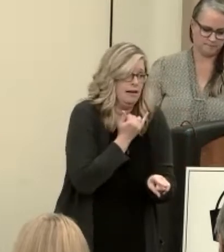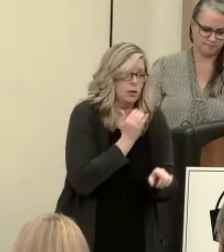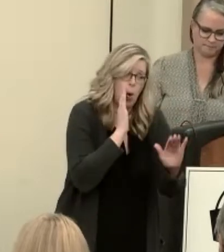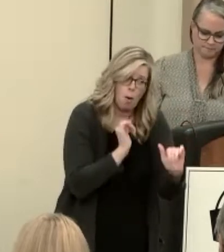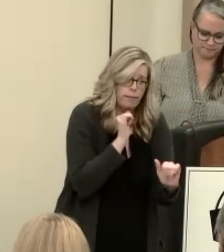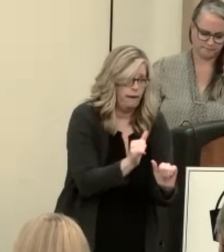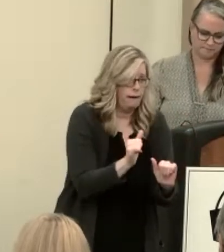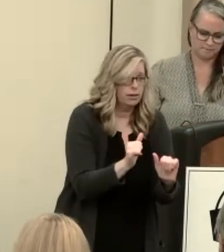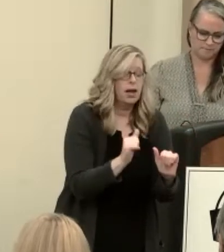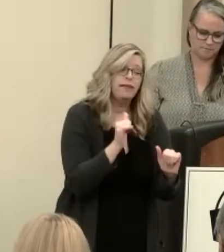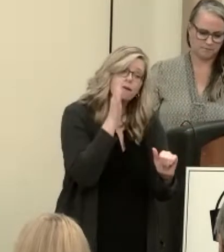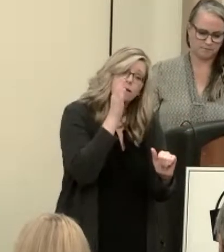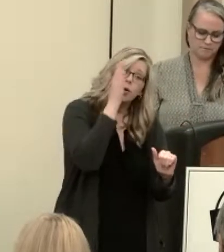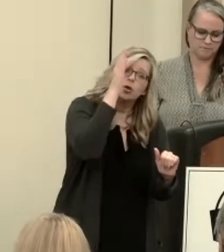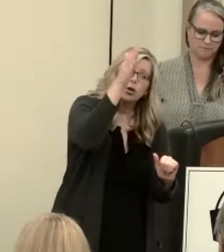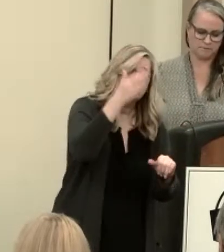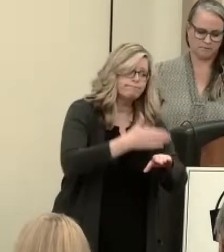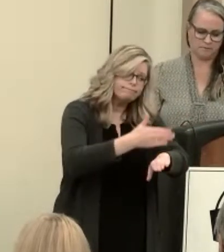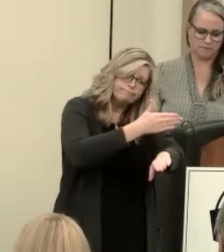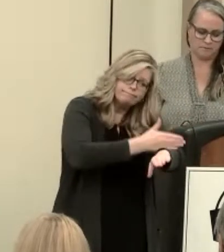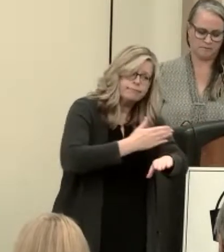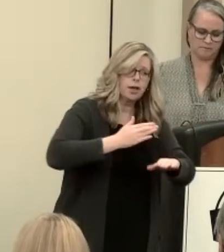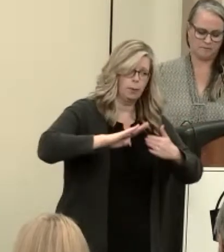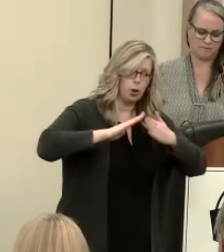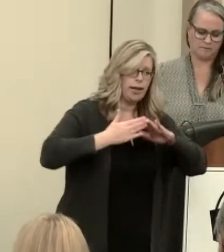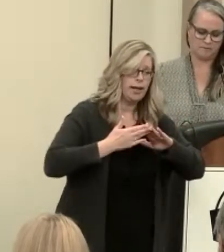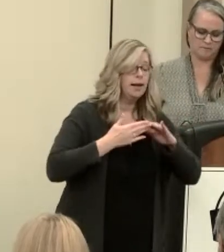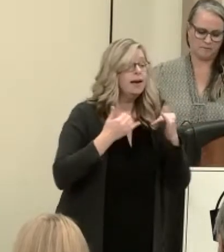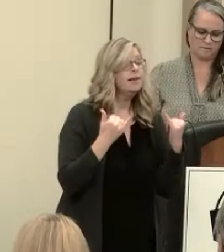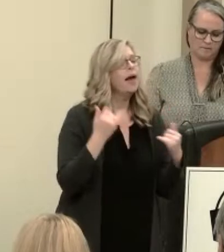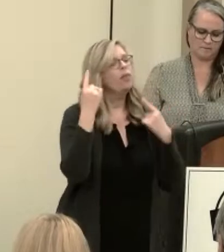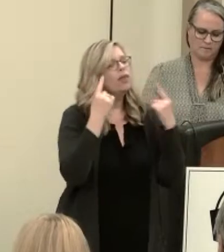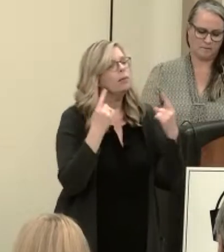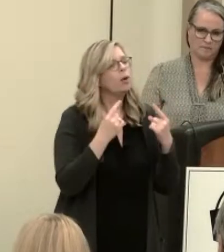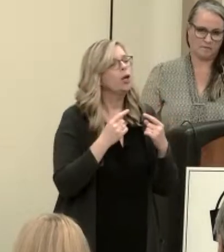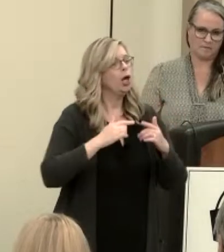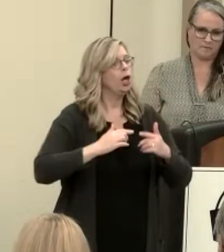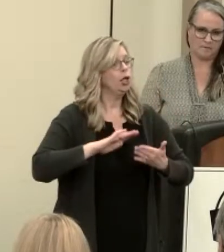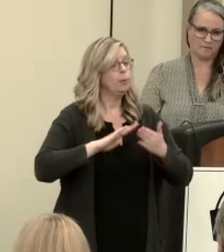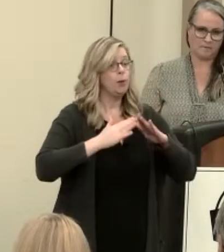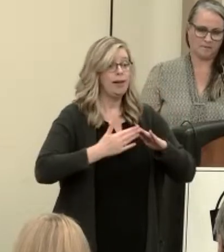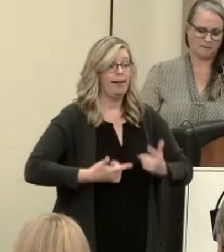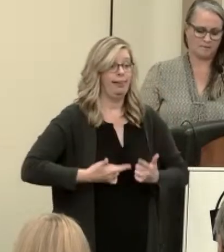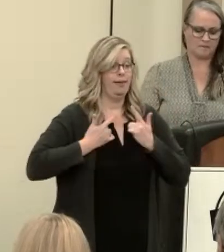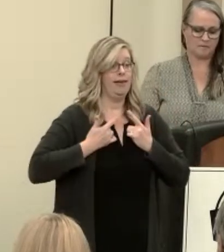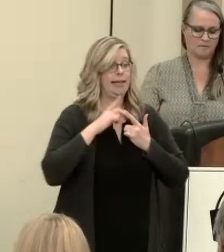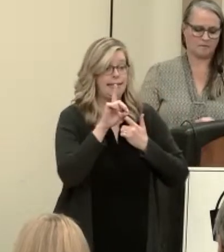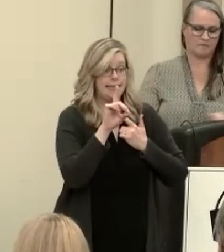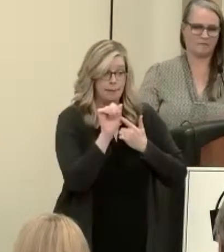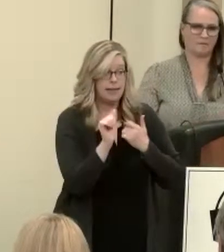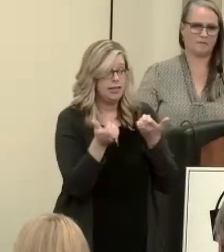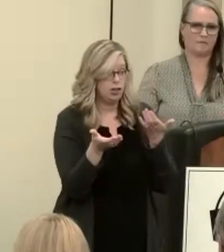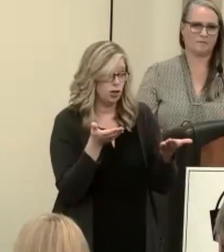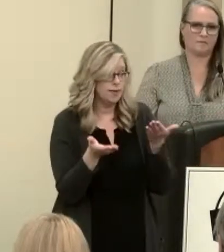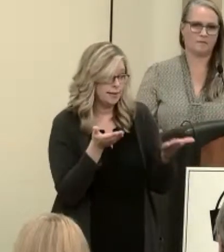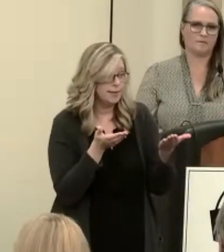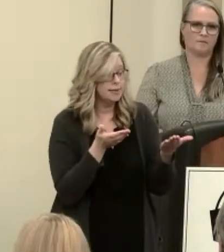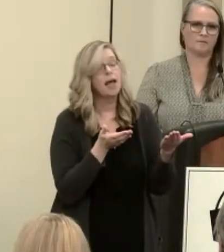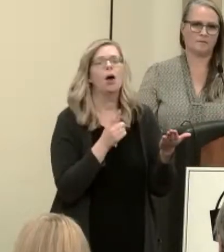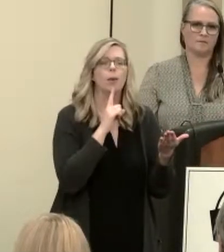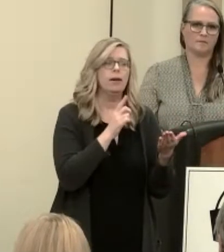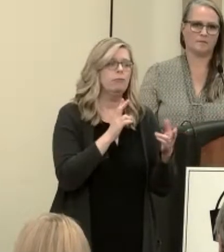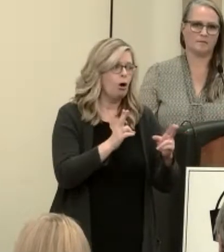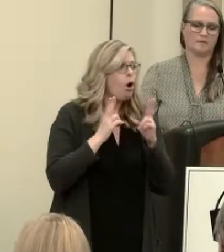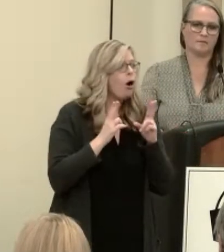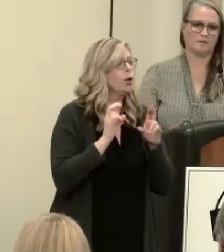better community. So then that leads me to community living disability services. And again, it's been a real honor to be working with all of you and